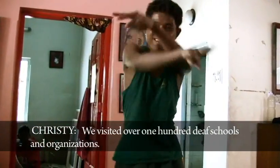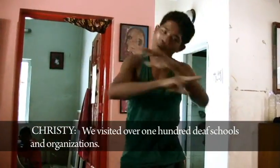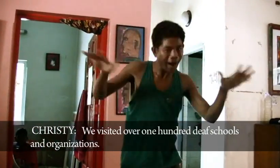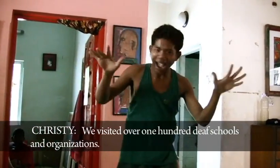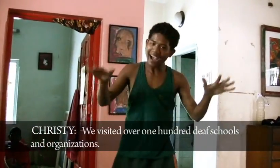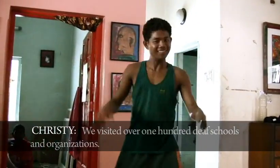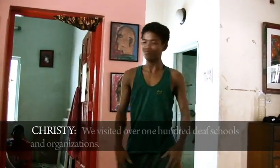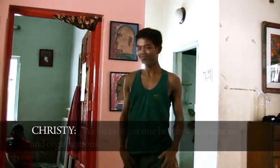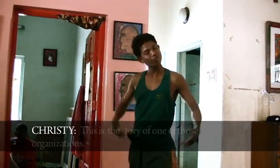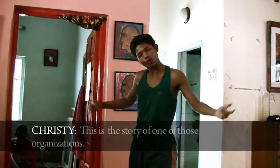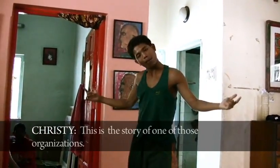What else?